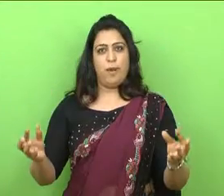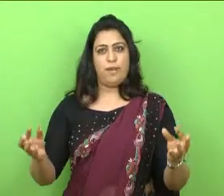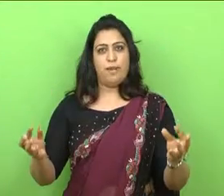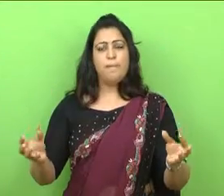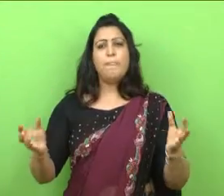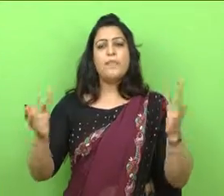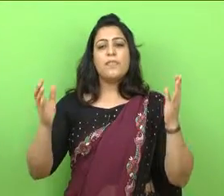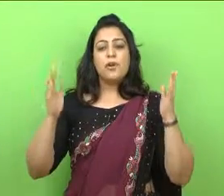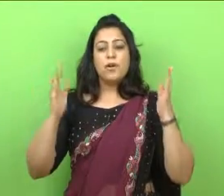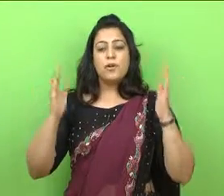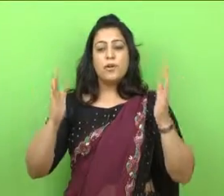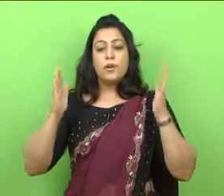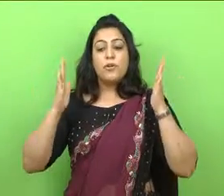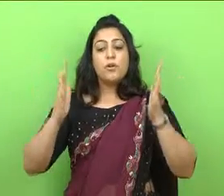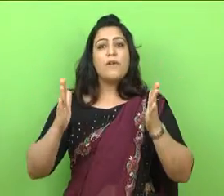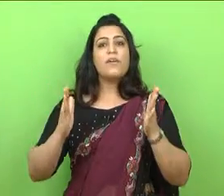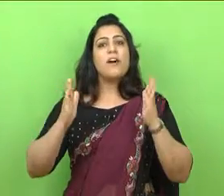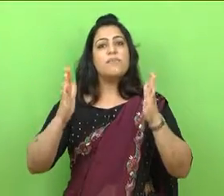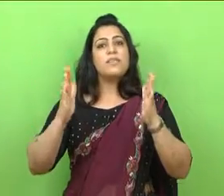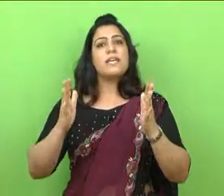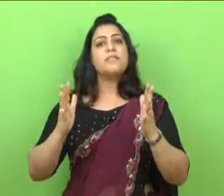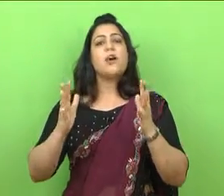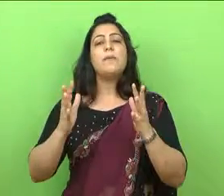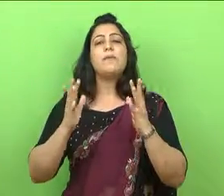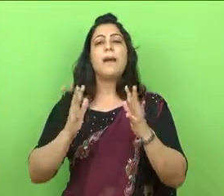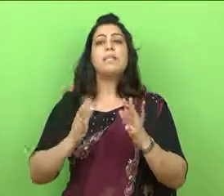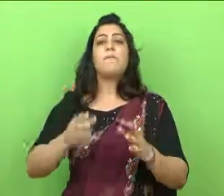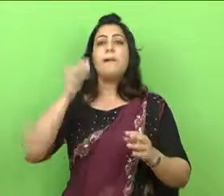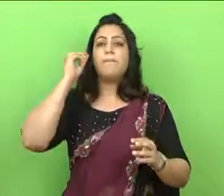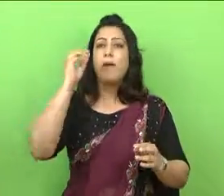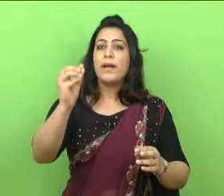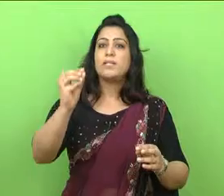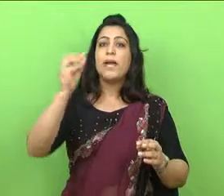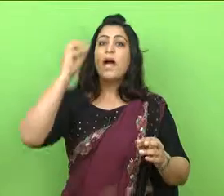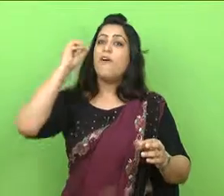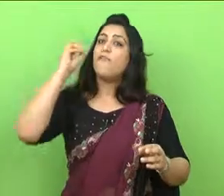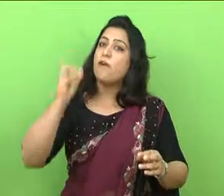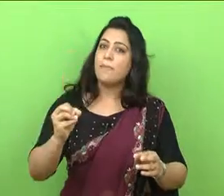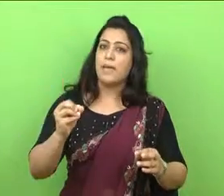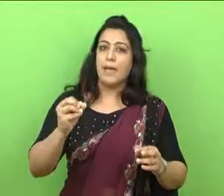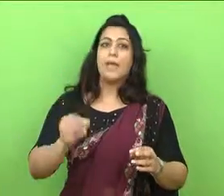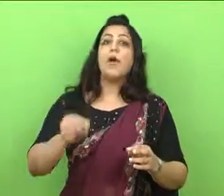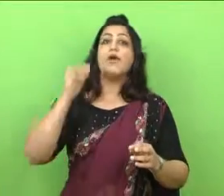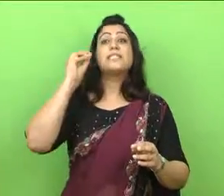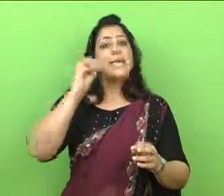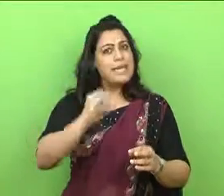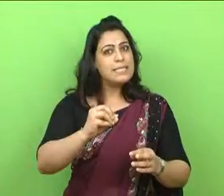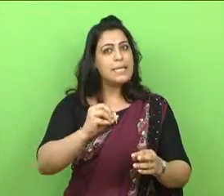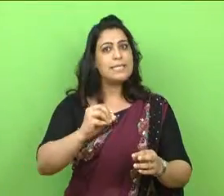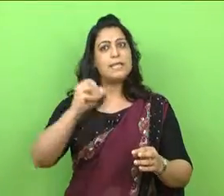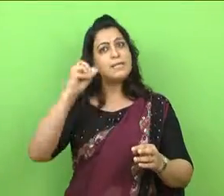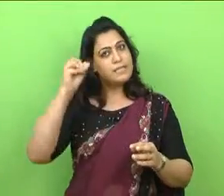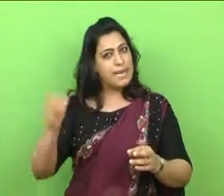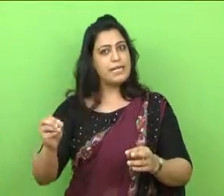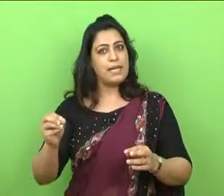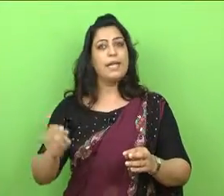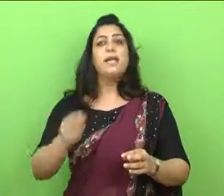provided. The rule of the government has not been backed by points affirming or statistics stating